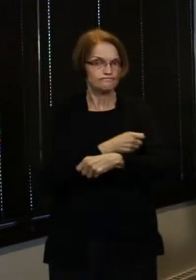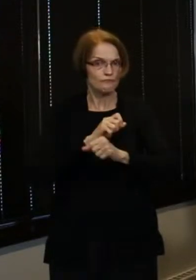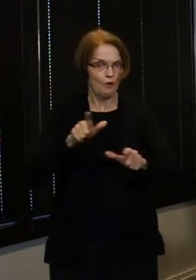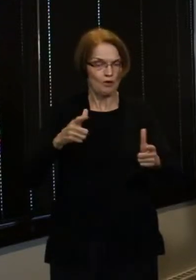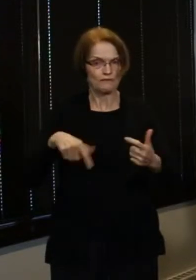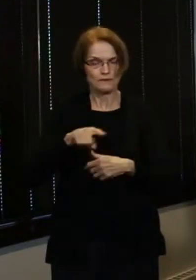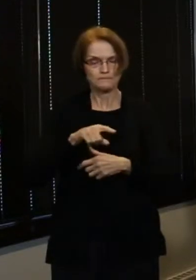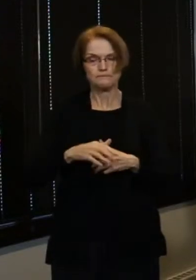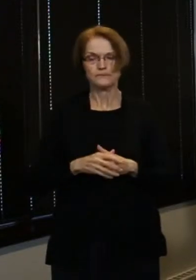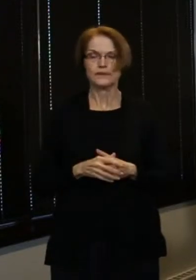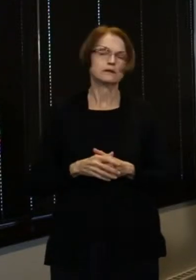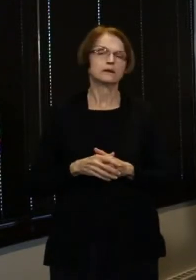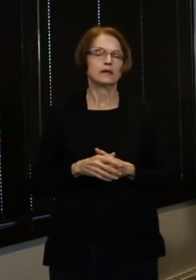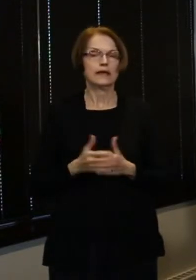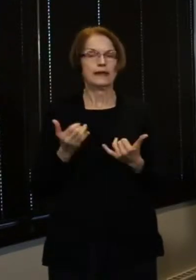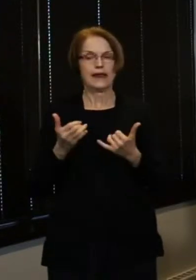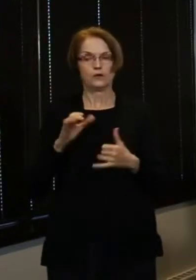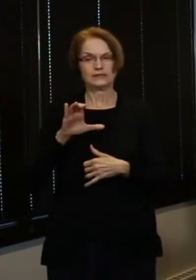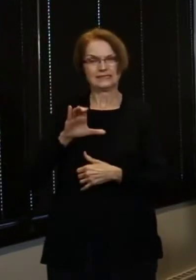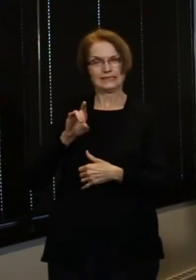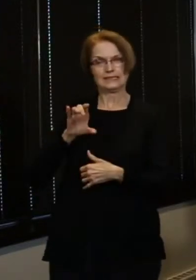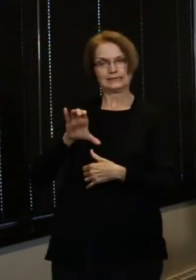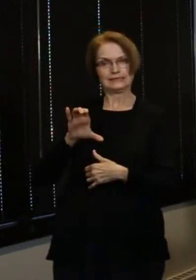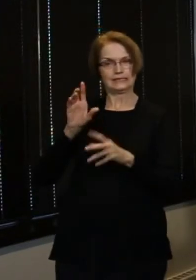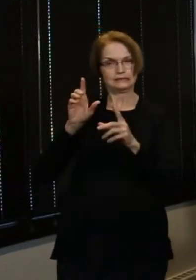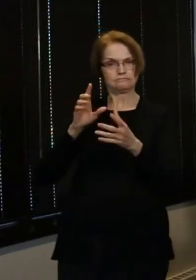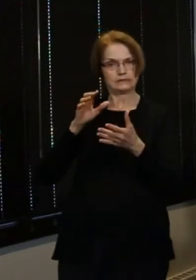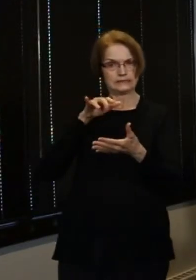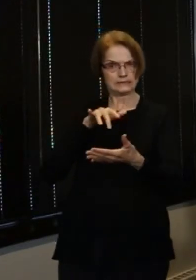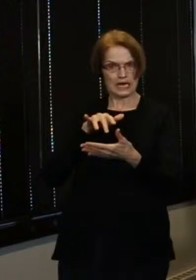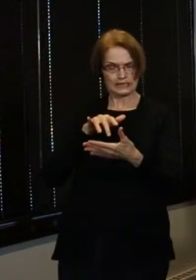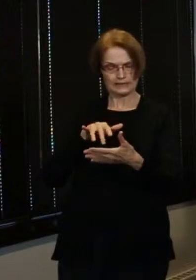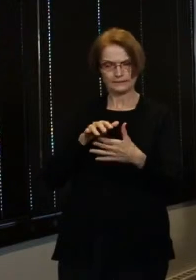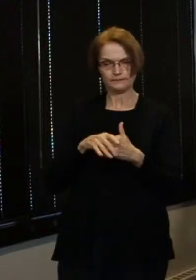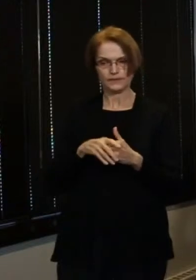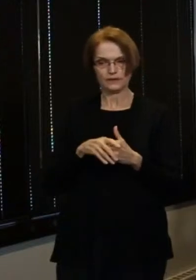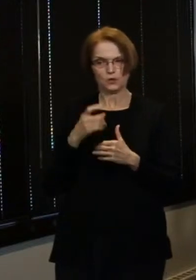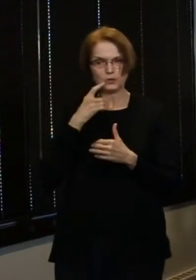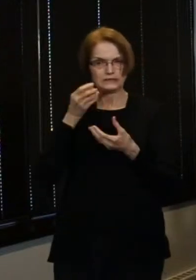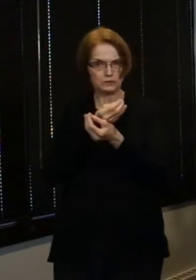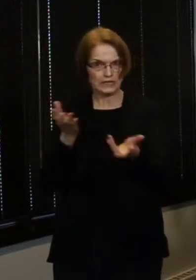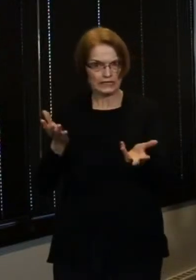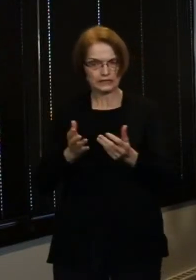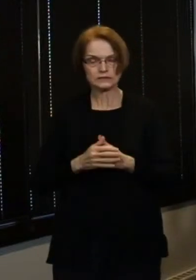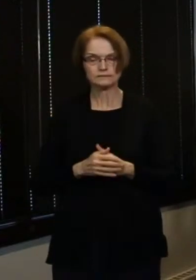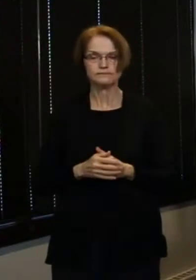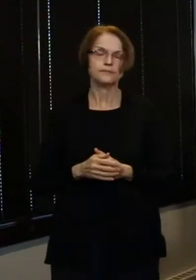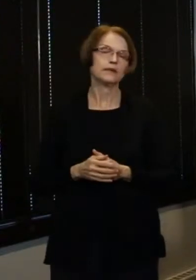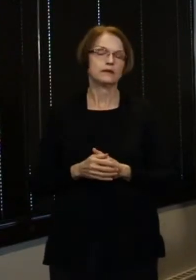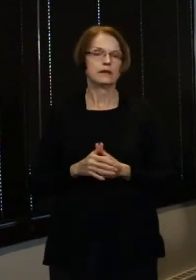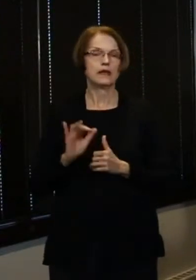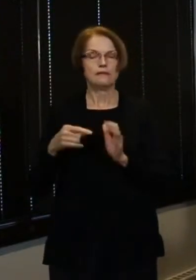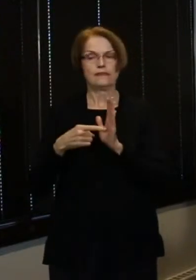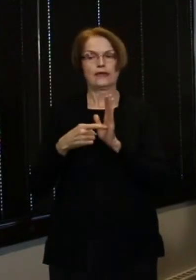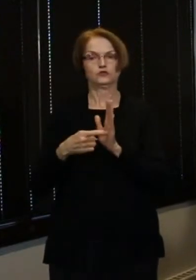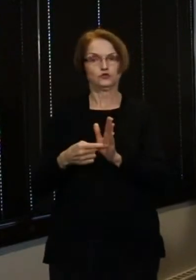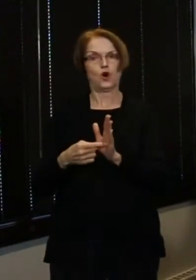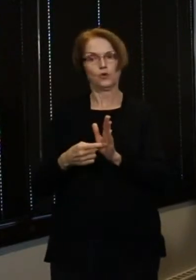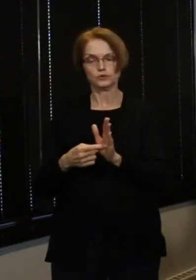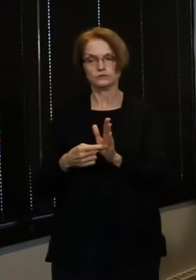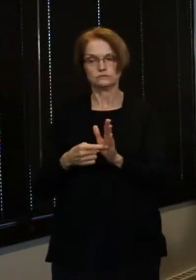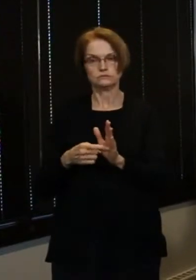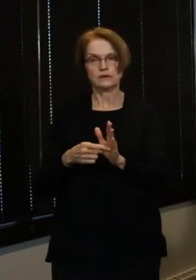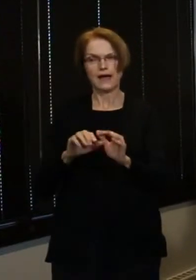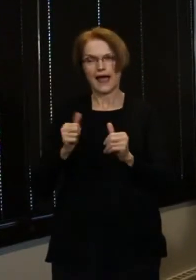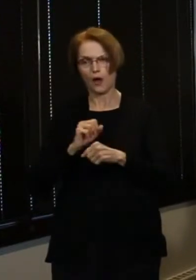the opening remarks about the CDC study. So this just recently was released, and it really shows the impact of